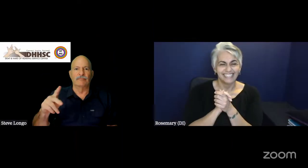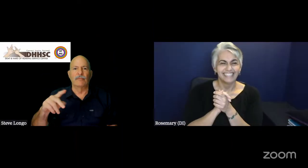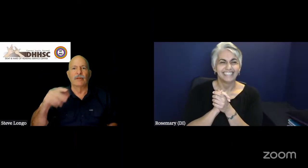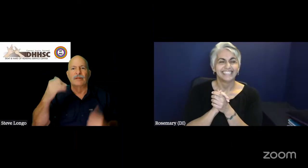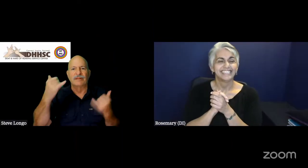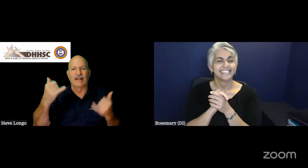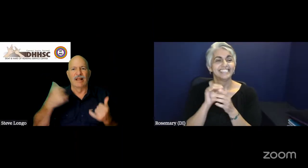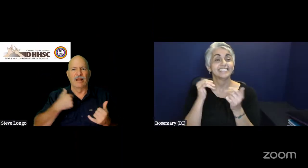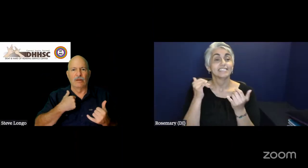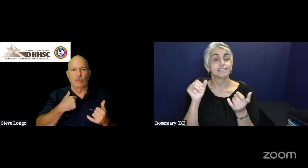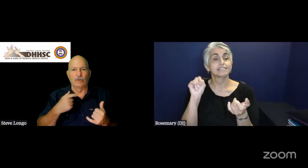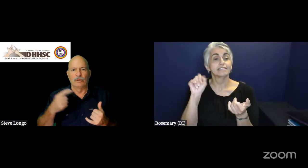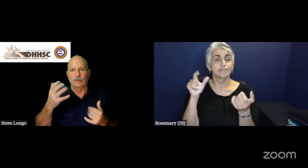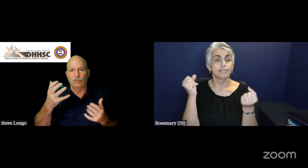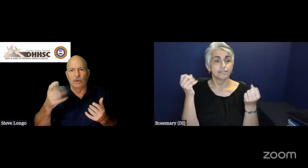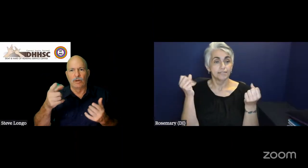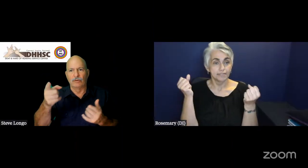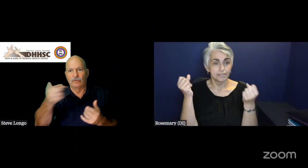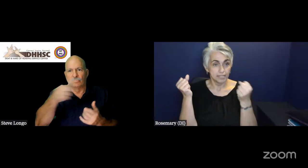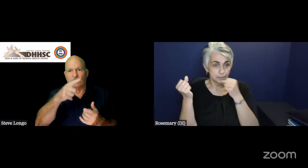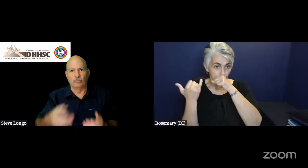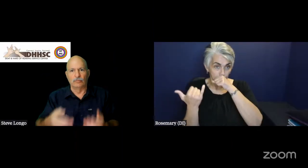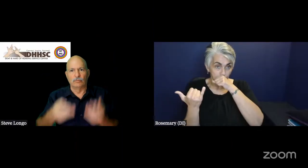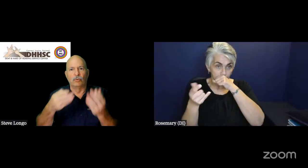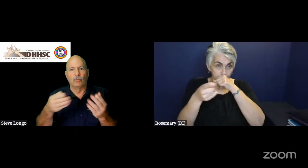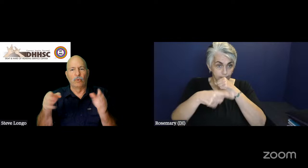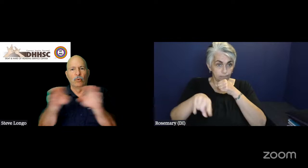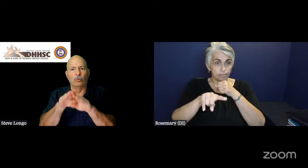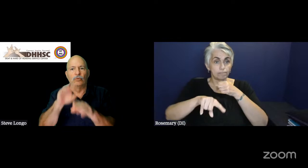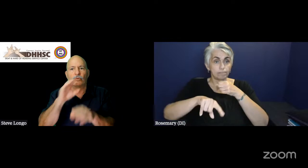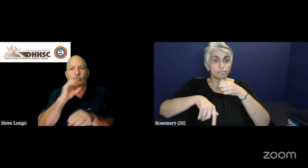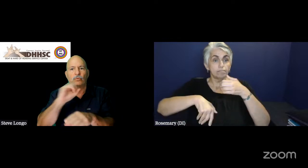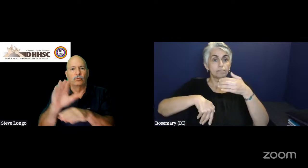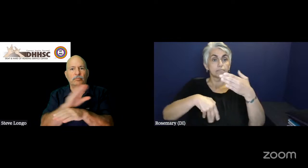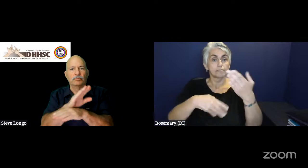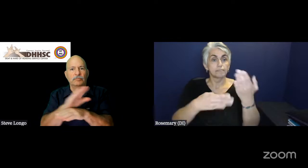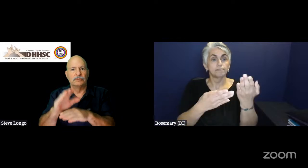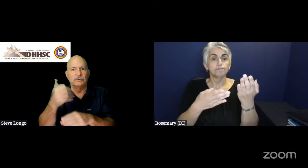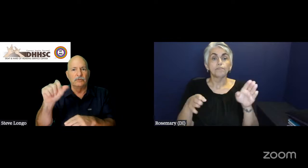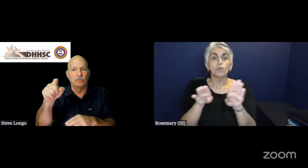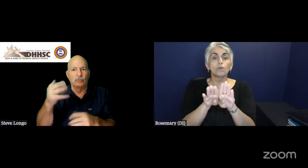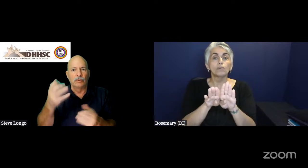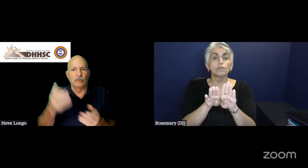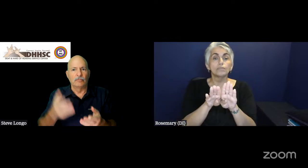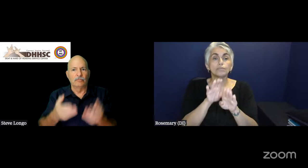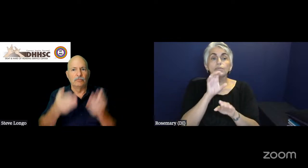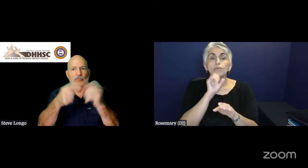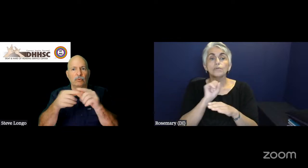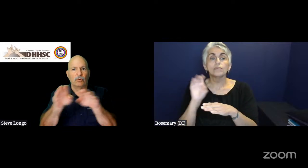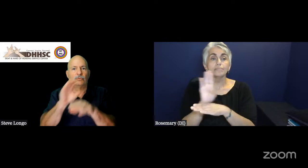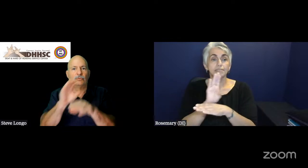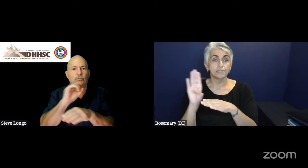was quick work. Steve is saying now, Steve Longo is saying,